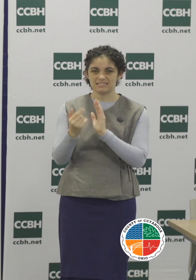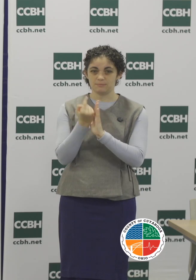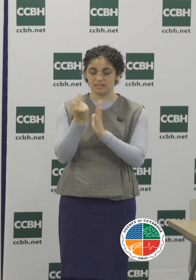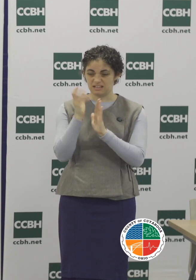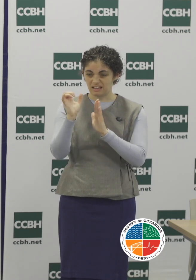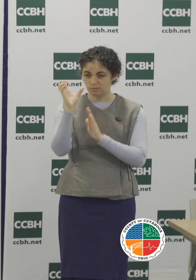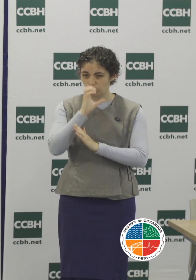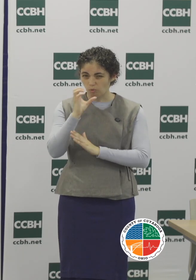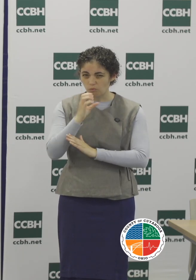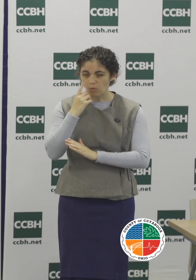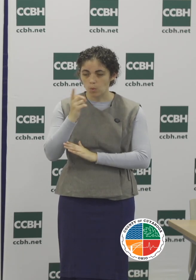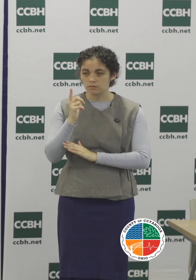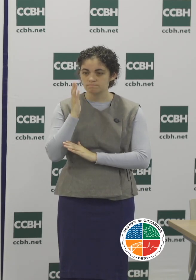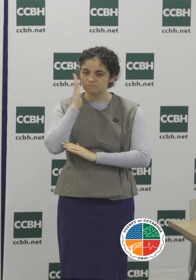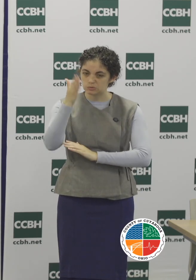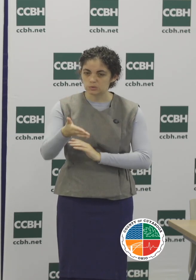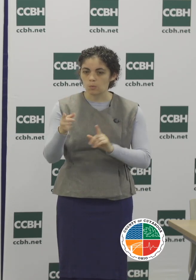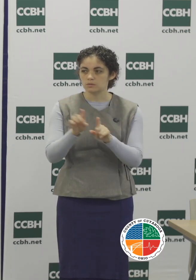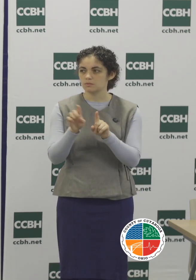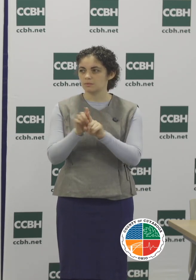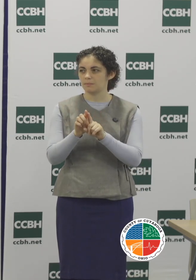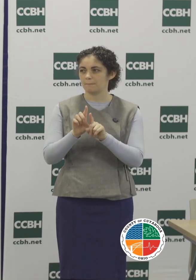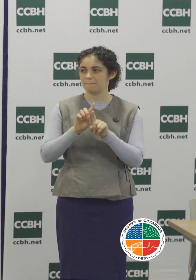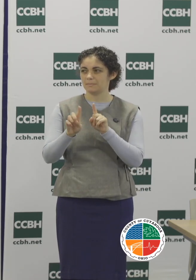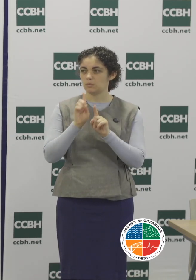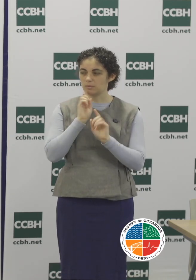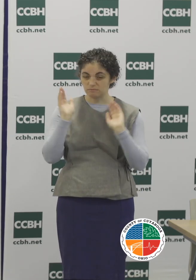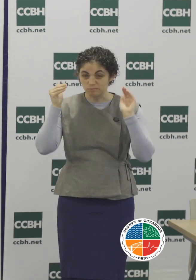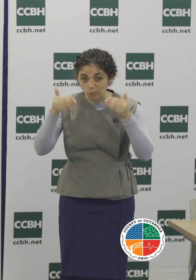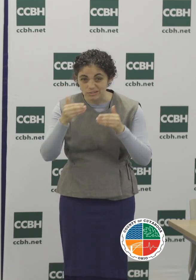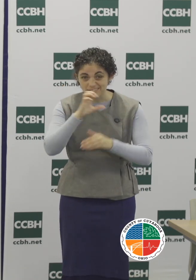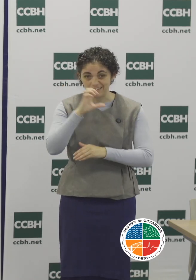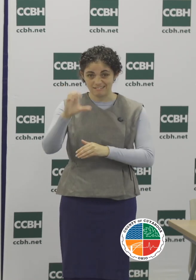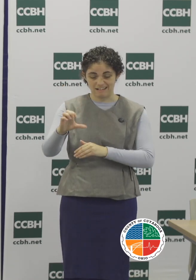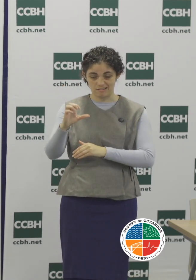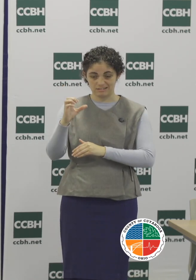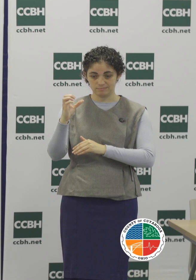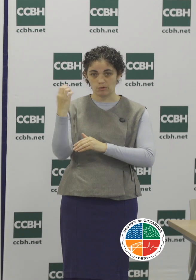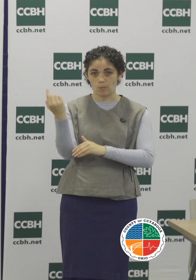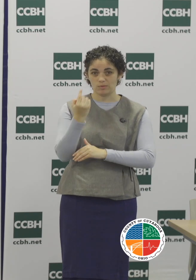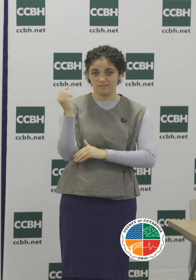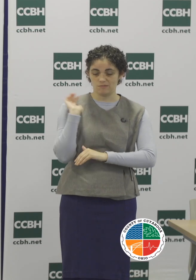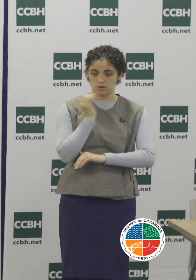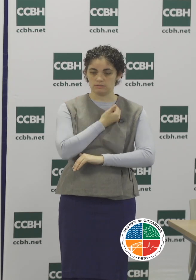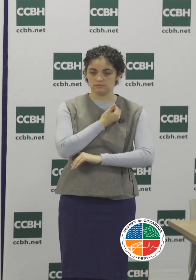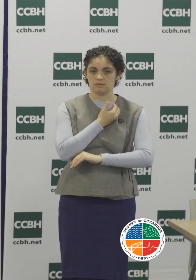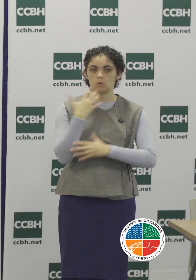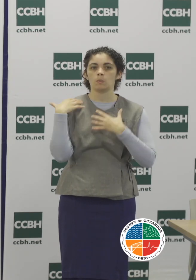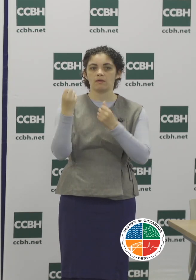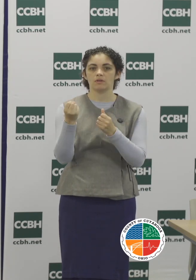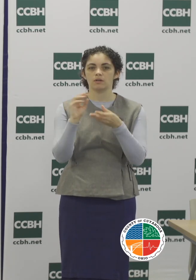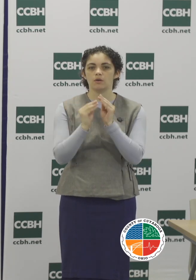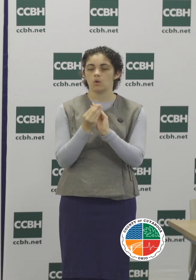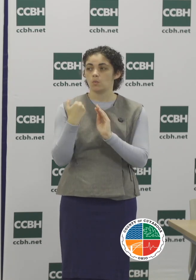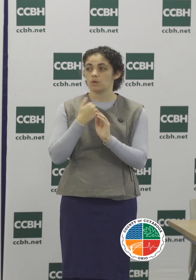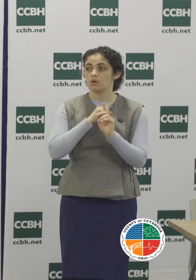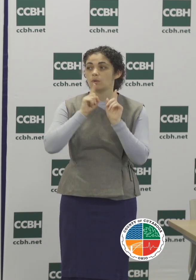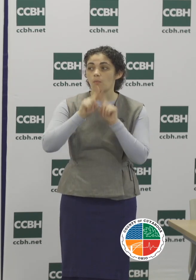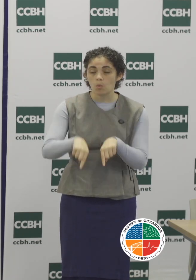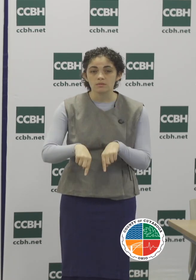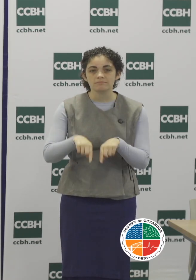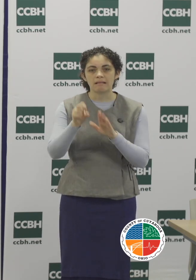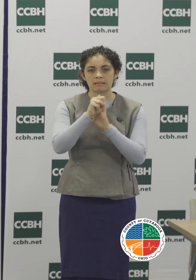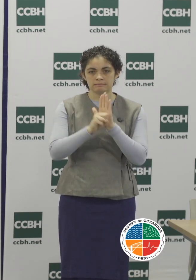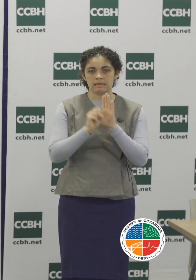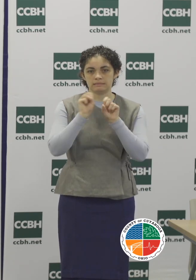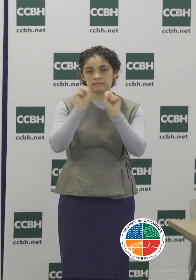certainly look for, Vic, for the future. But I've really been focused on Cuyahoga County with regard to our recovery numbers. We do report it, however, in the